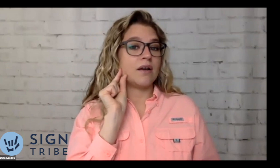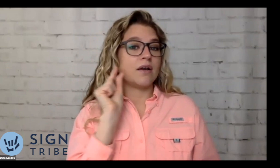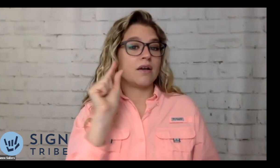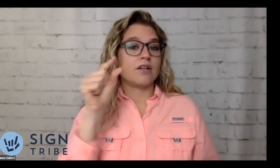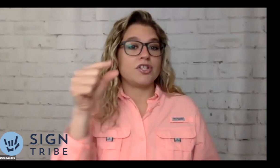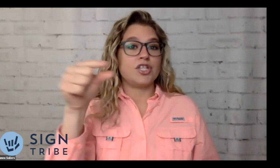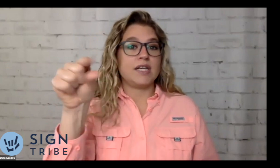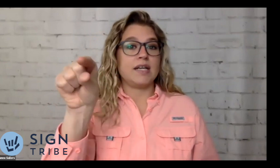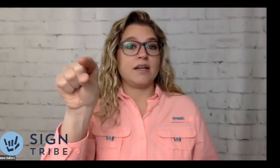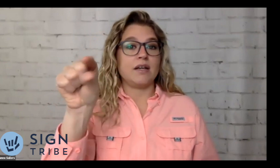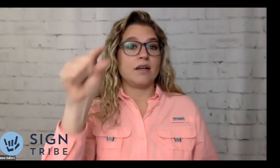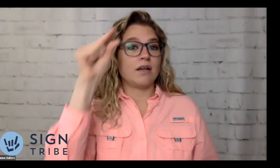G,